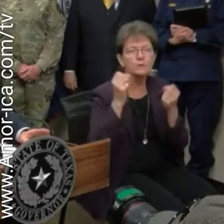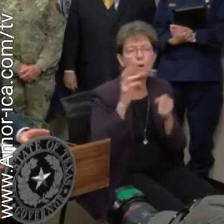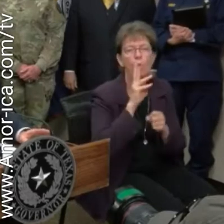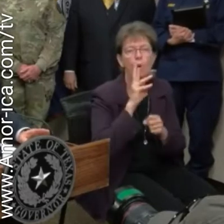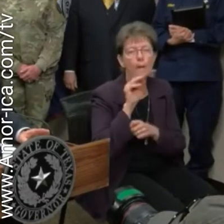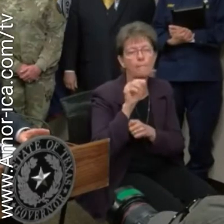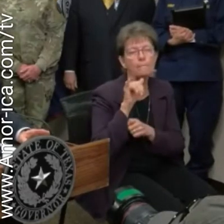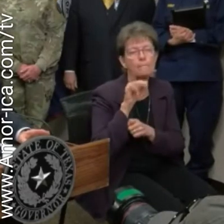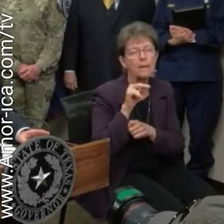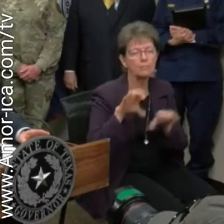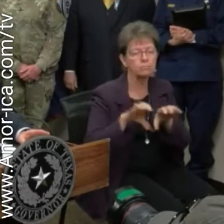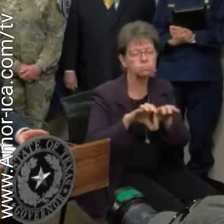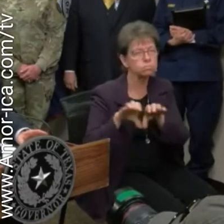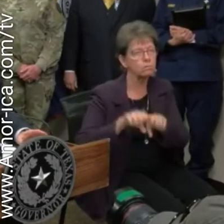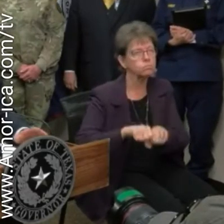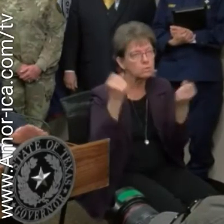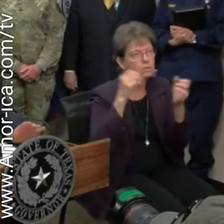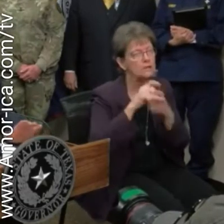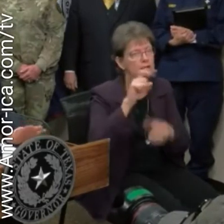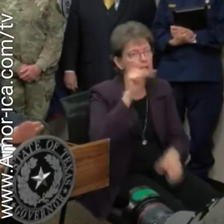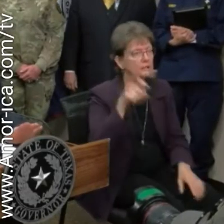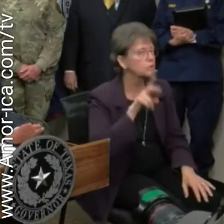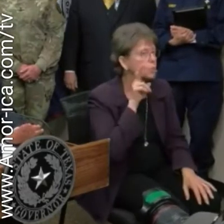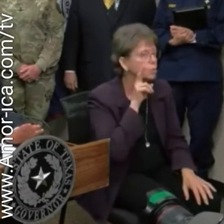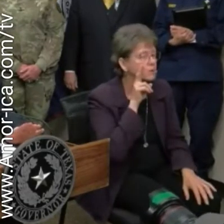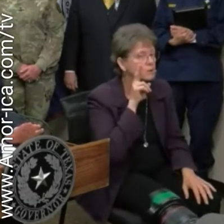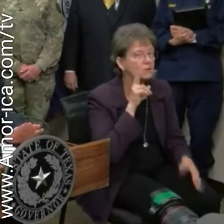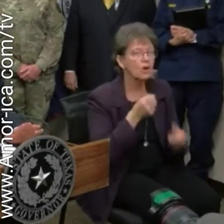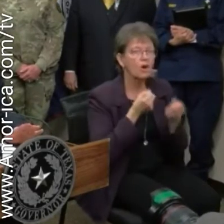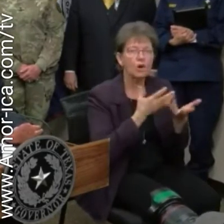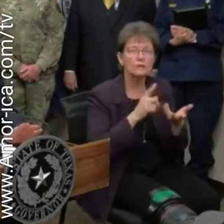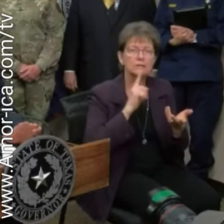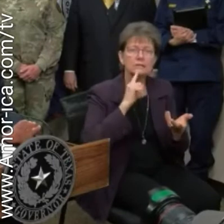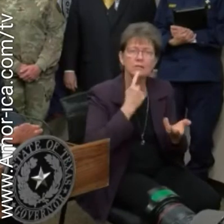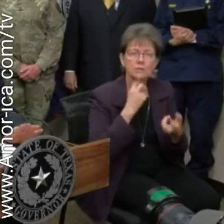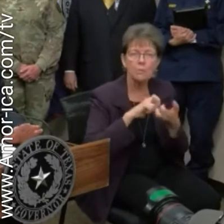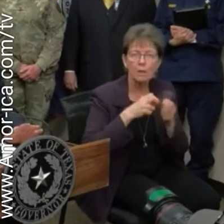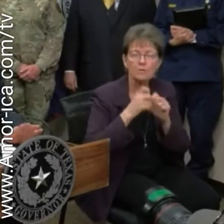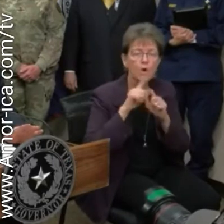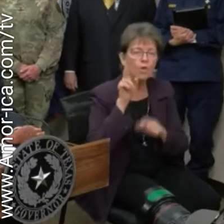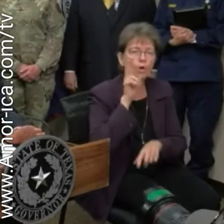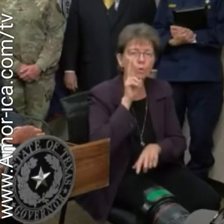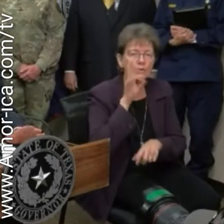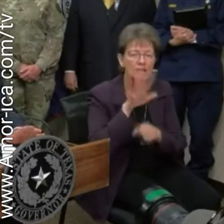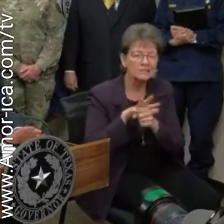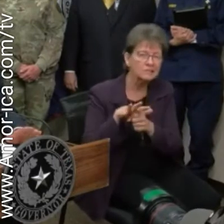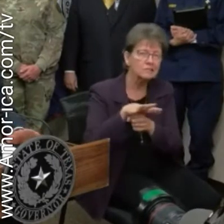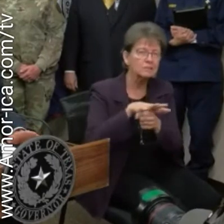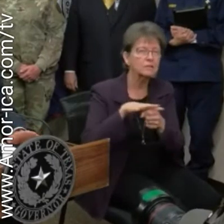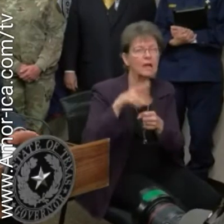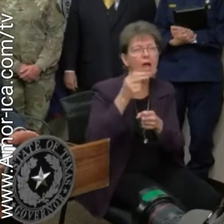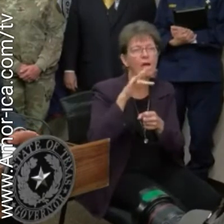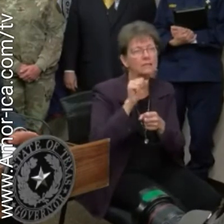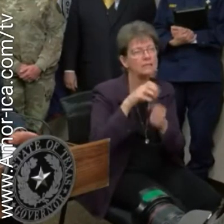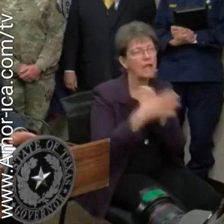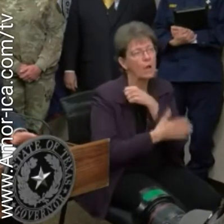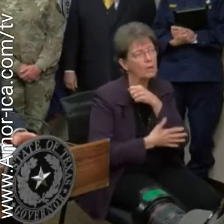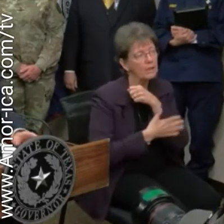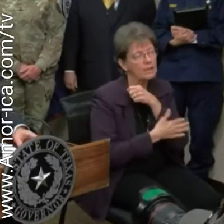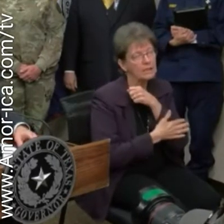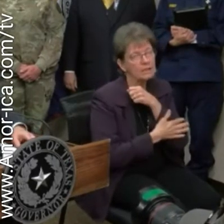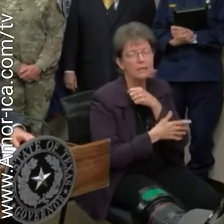main in Houston, Texas, that's causing serious problems for the Houston and Harris County area. I want you to